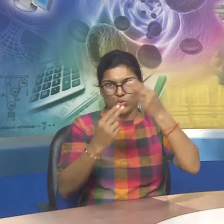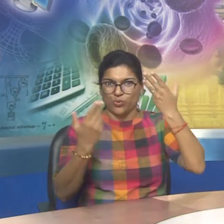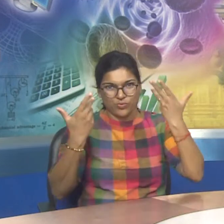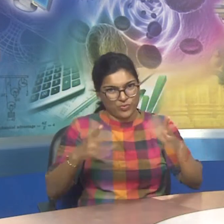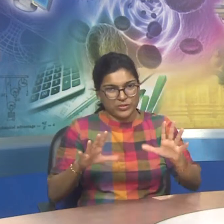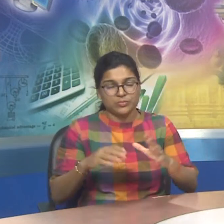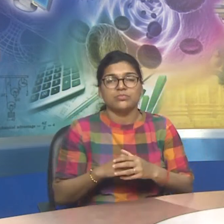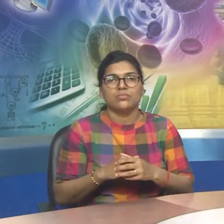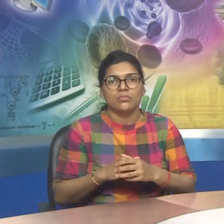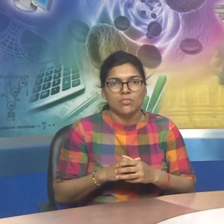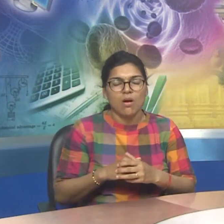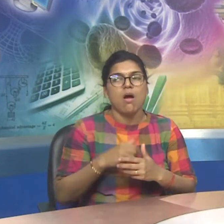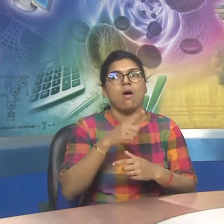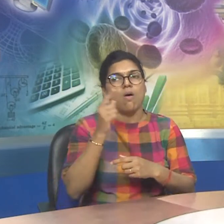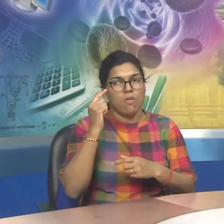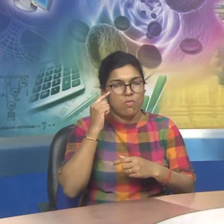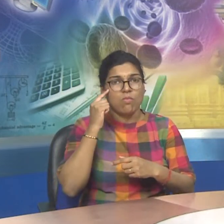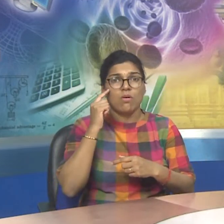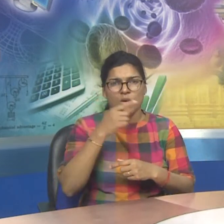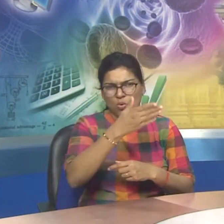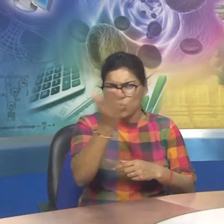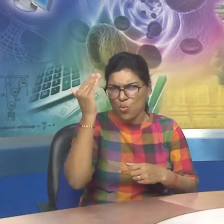So far, we have understood the poem.